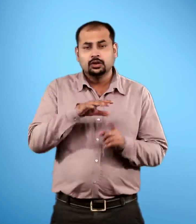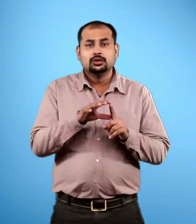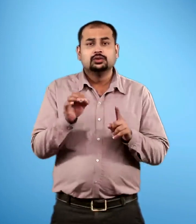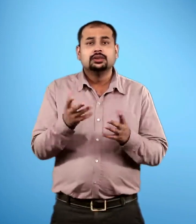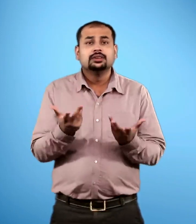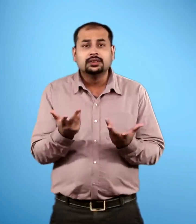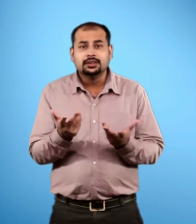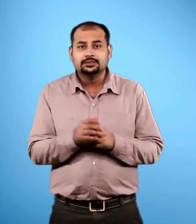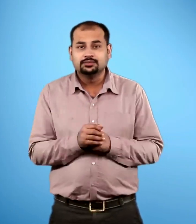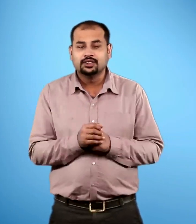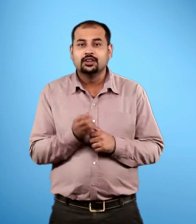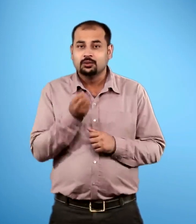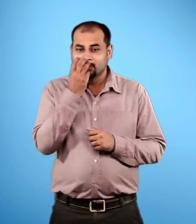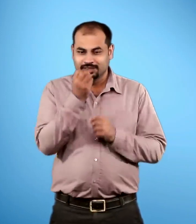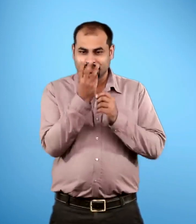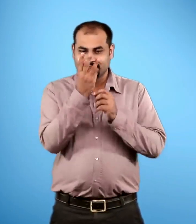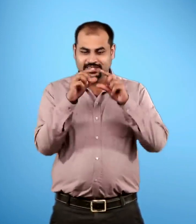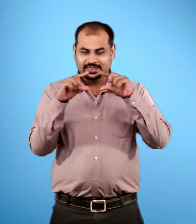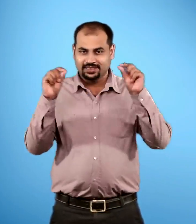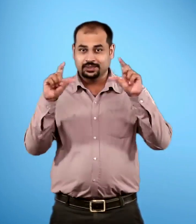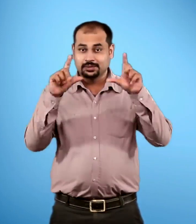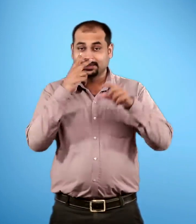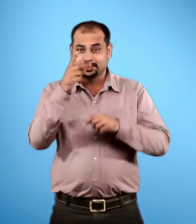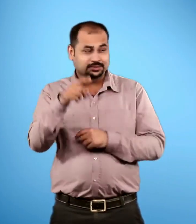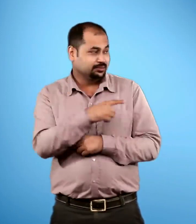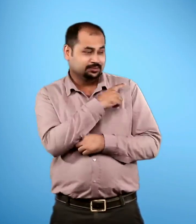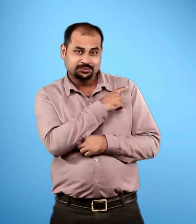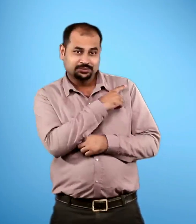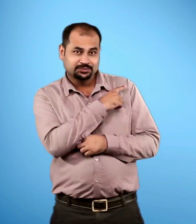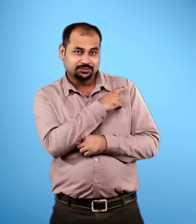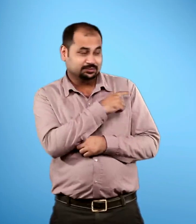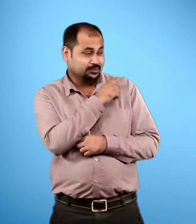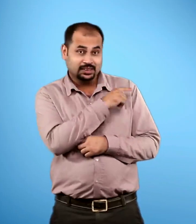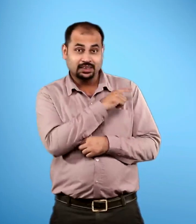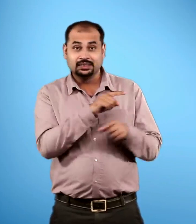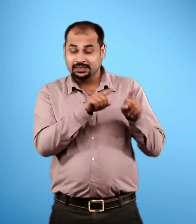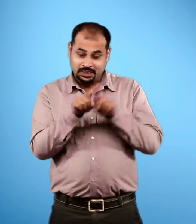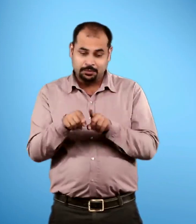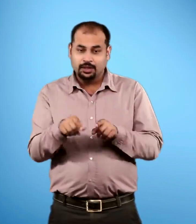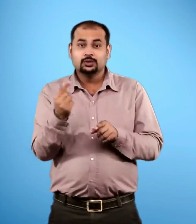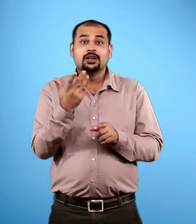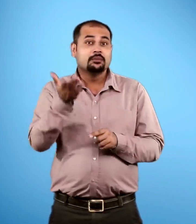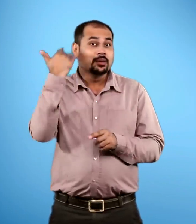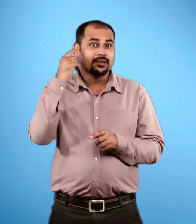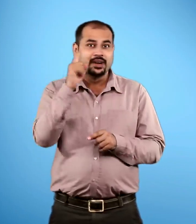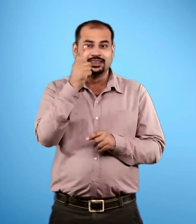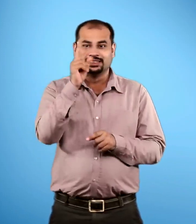There is a block as a flower on leaves shown in the form of a small picture.